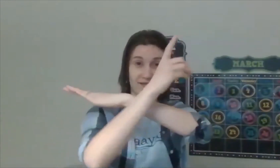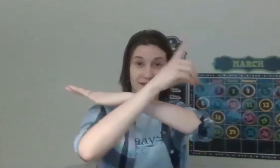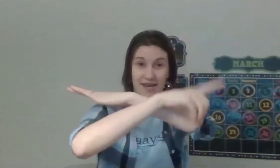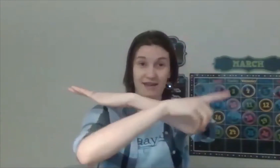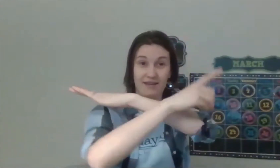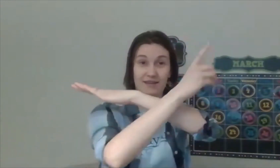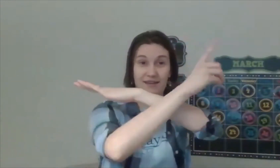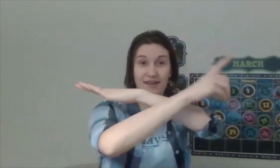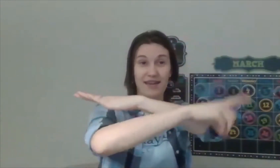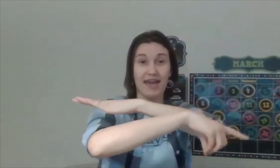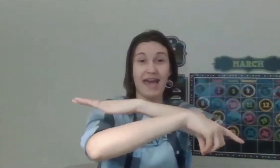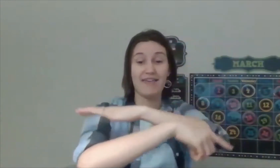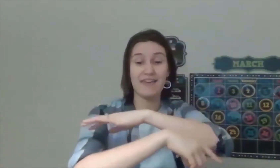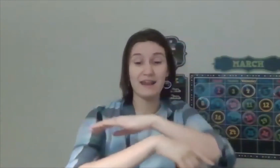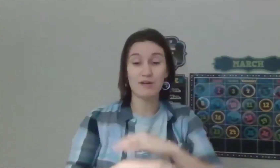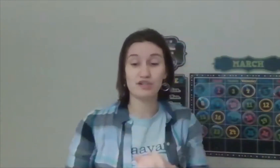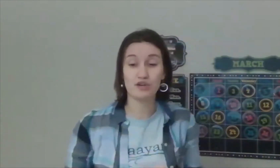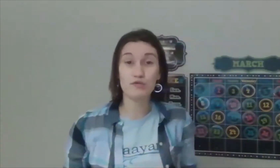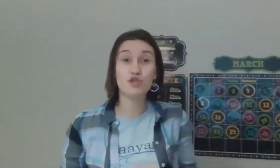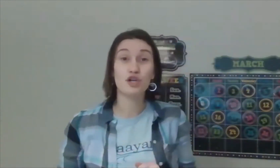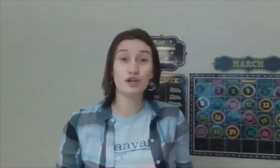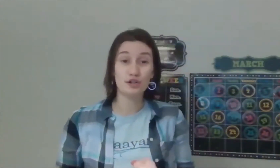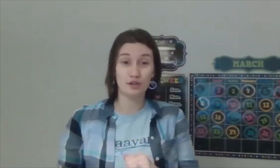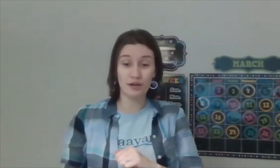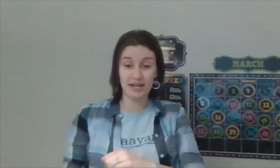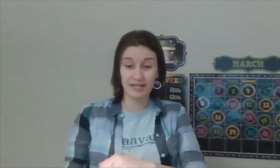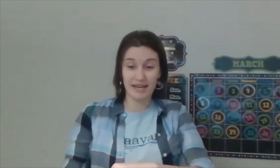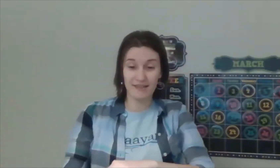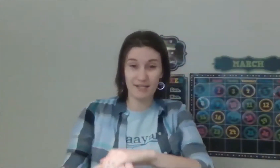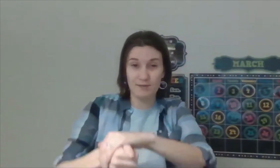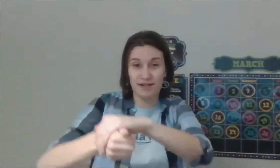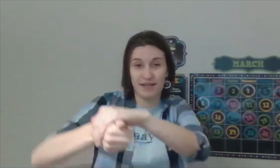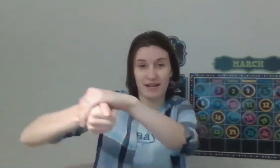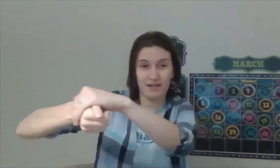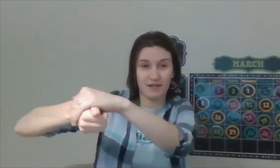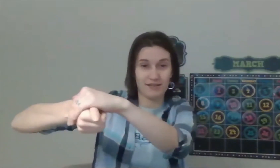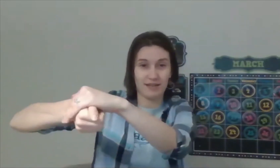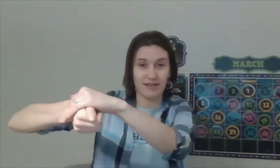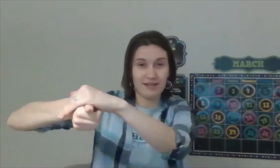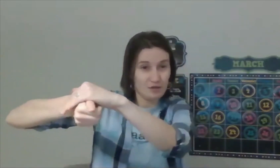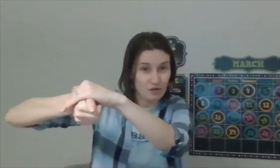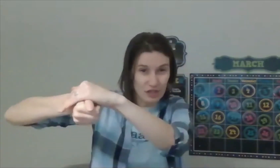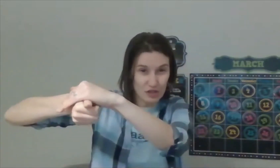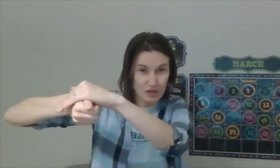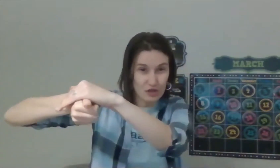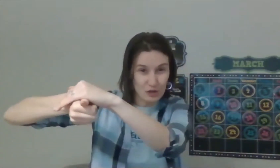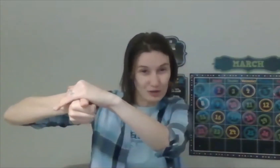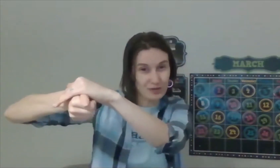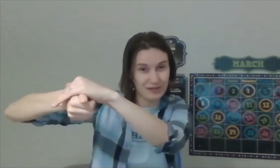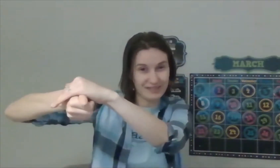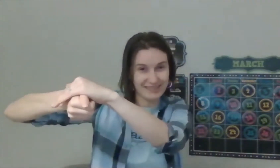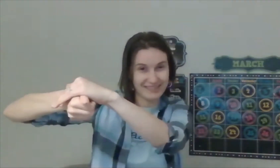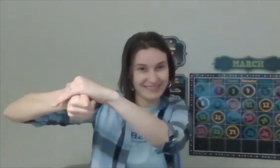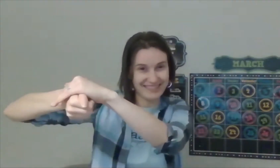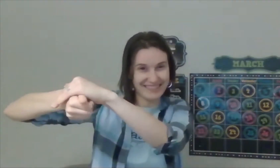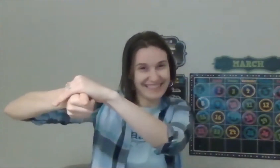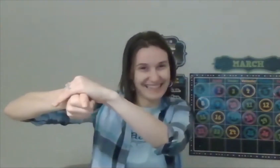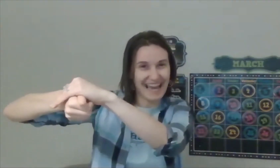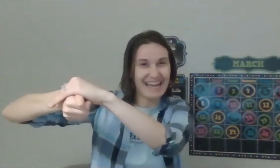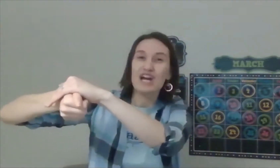okay? And then I'm going to show you turtle. And again, this one, it kind of looks like it. So this is turtle. Okay. So